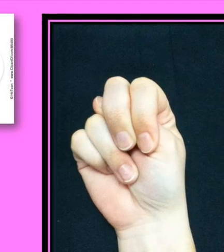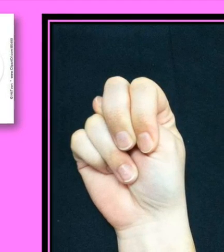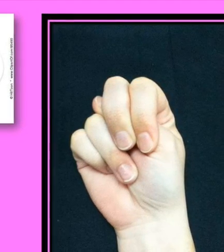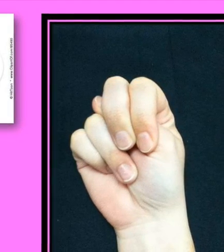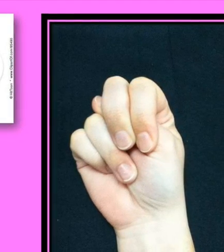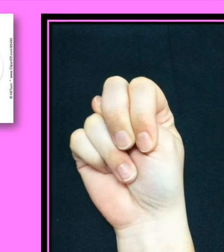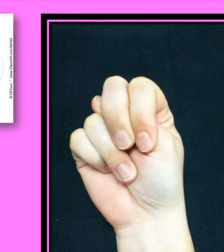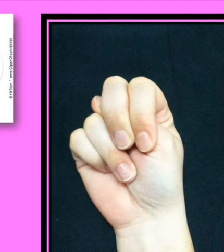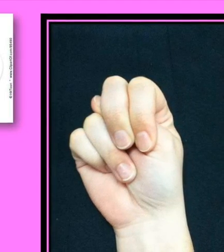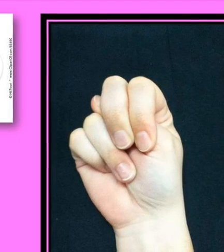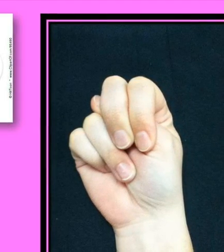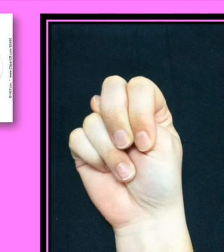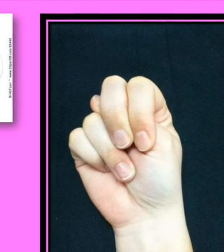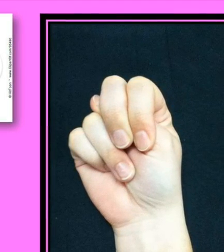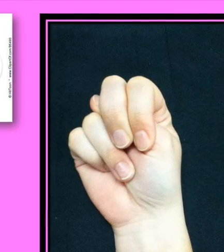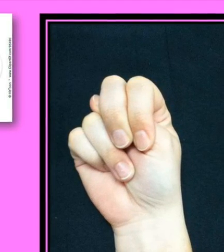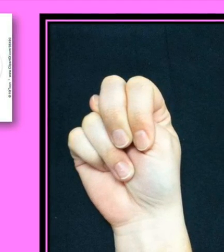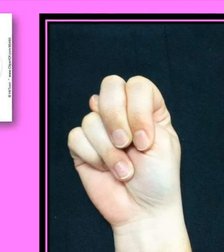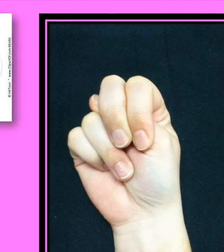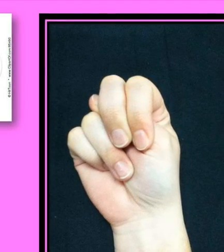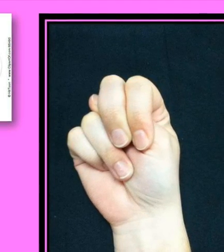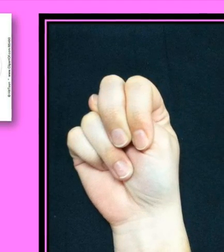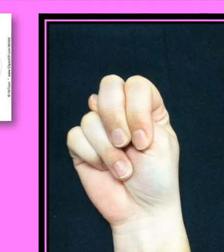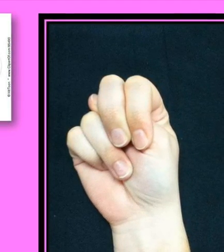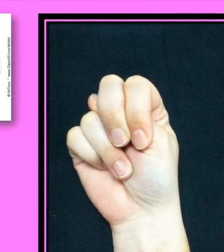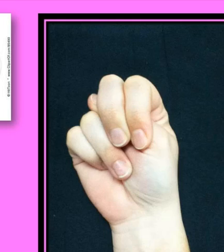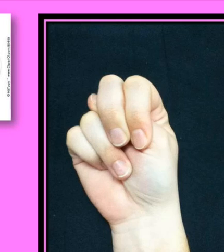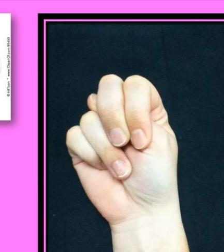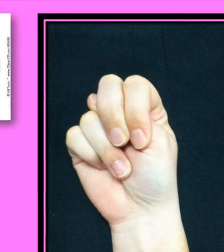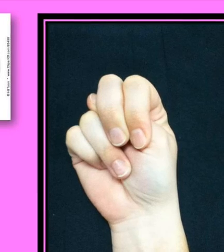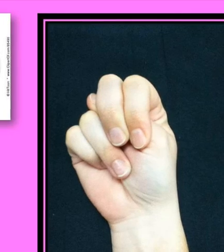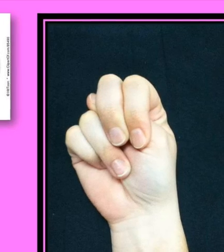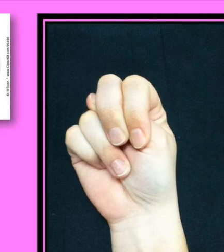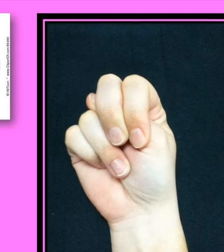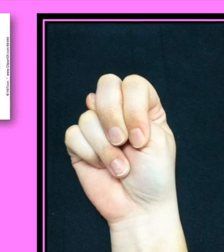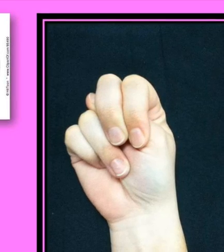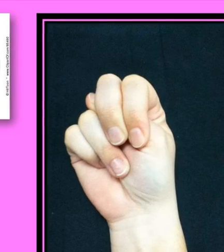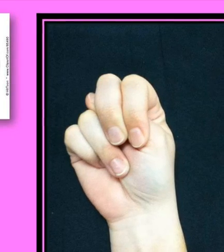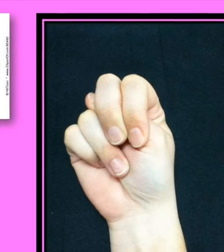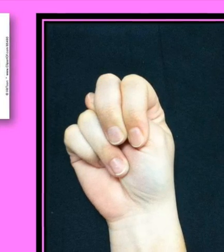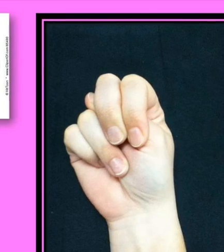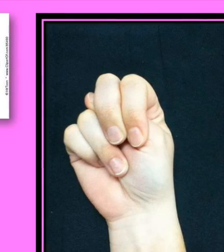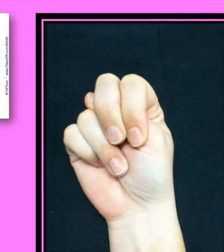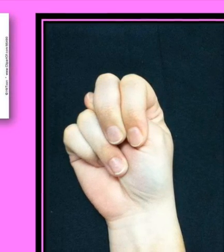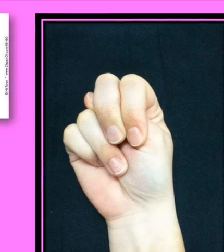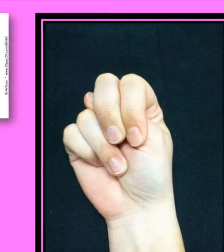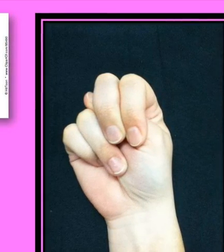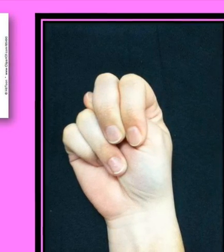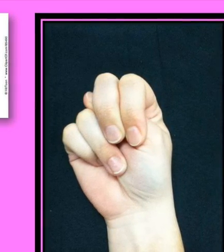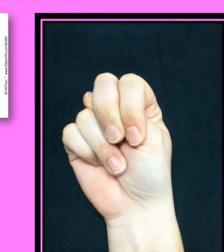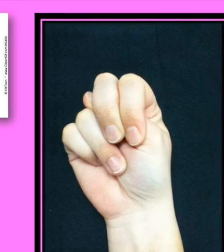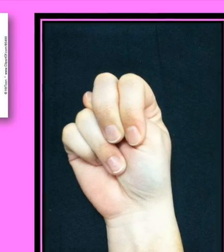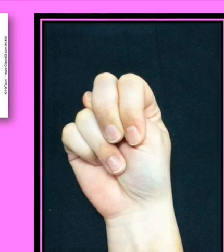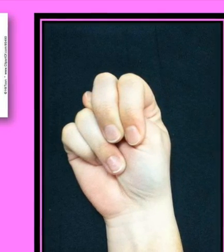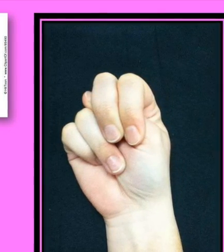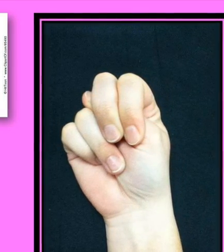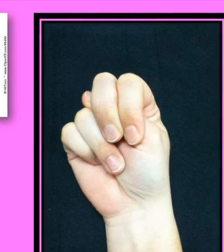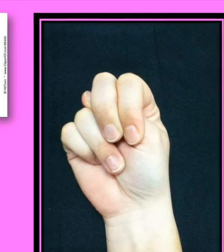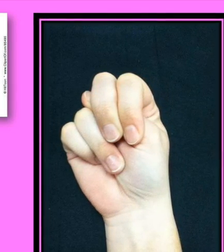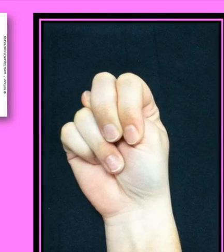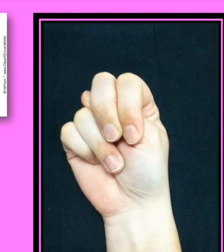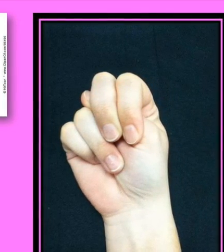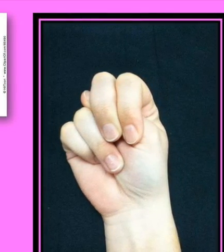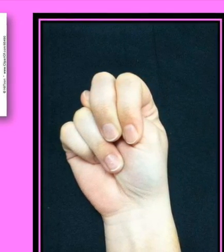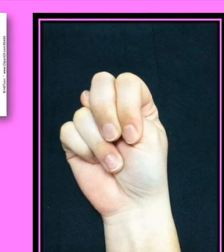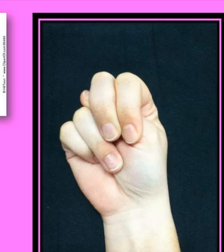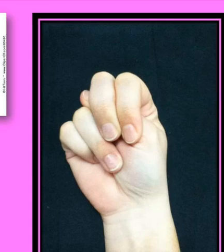three fingers located at the middle of your hand, you will just slide your thumb under your index and middle finger. It is